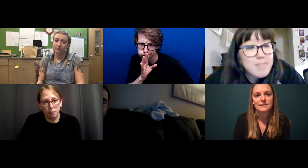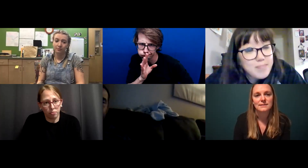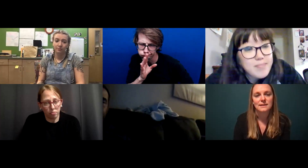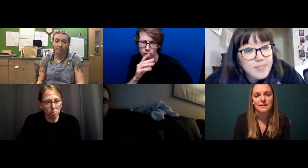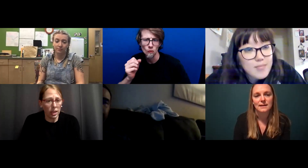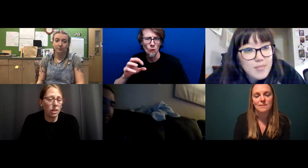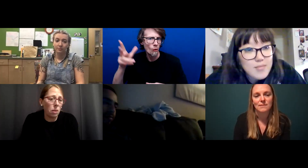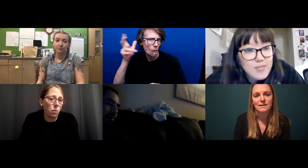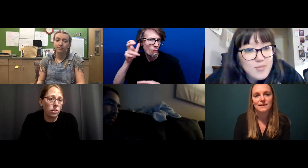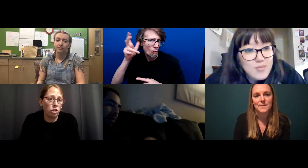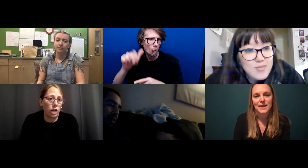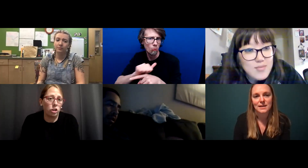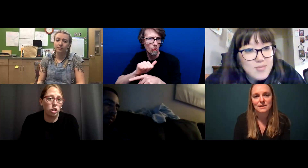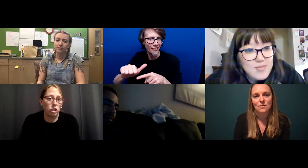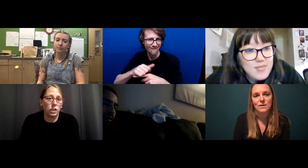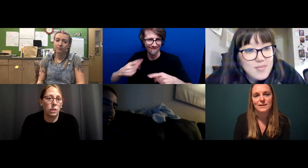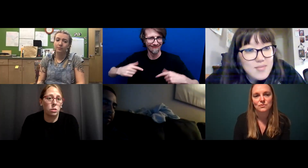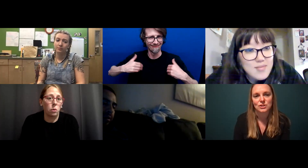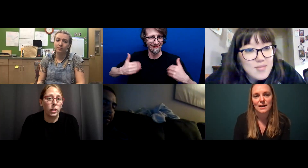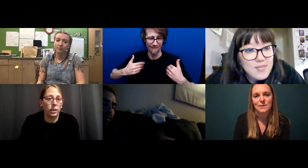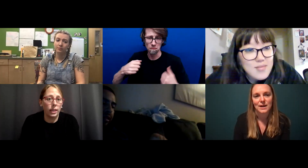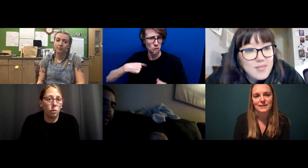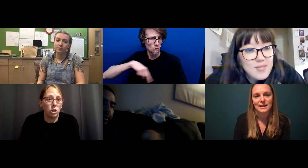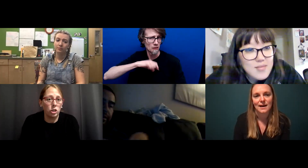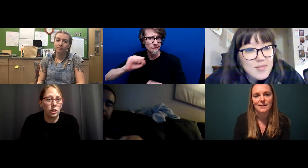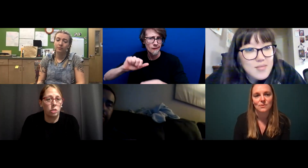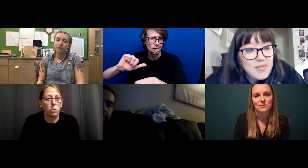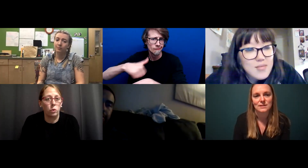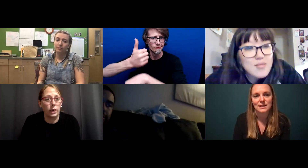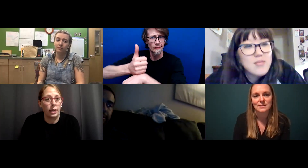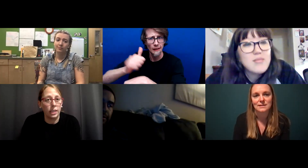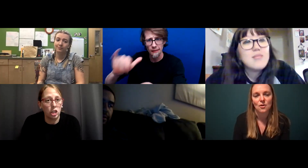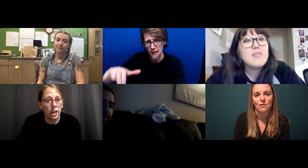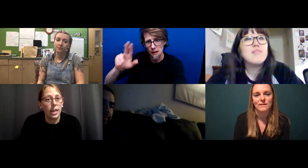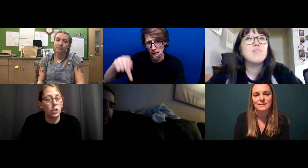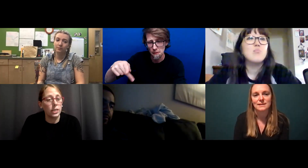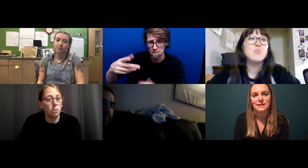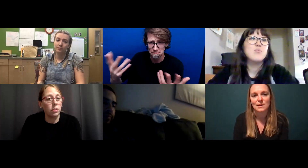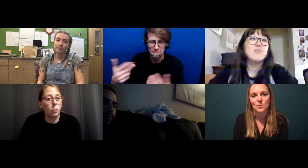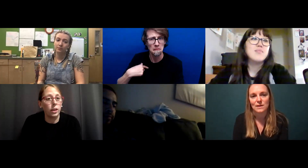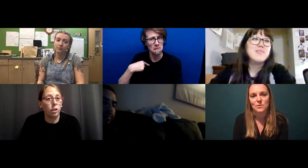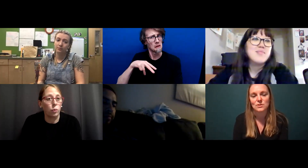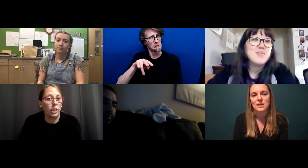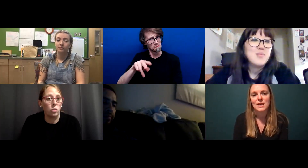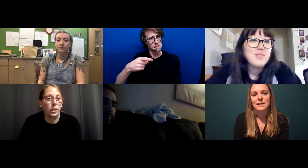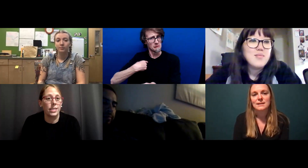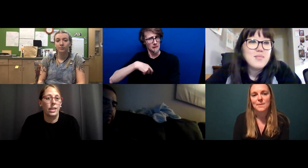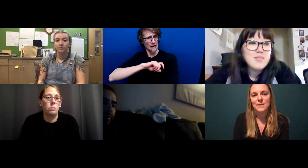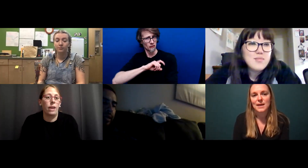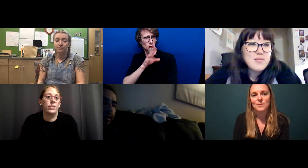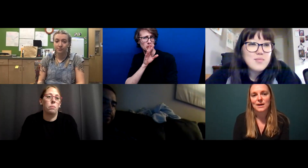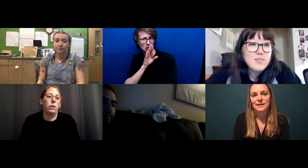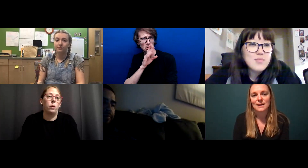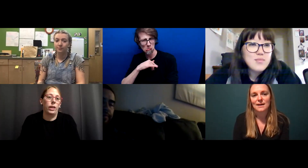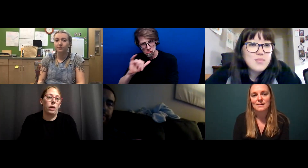aids. And they might want their child to learn some spoken language, such as spoken English. And so that's something that we can arrange and we can set up to